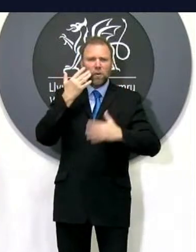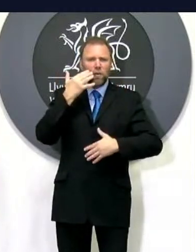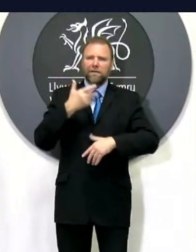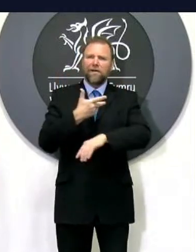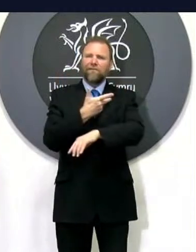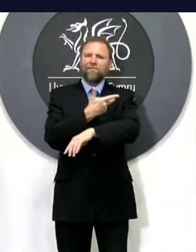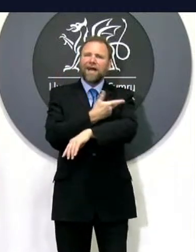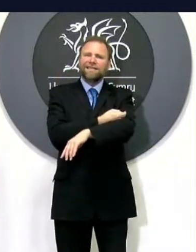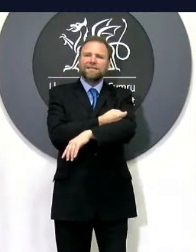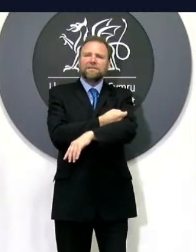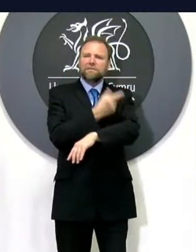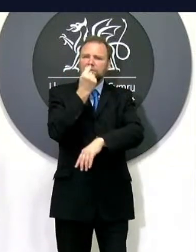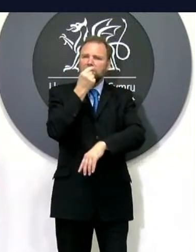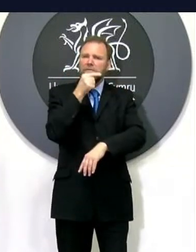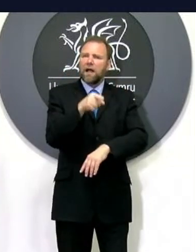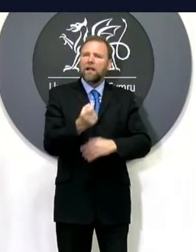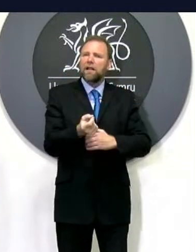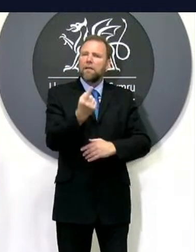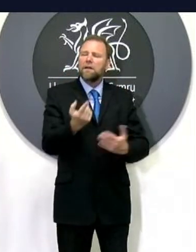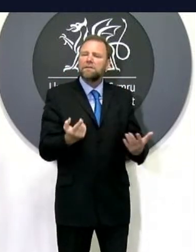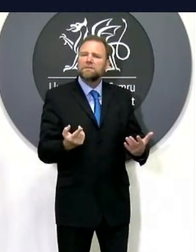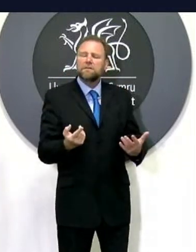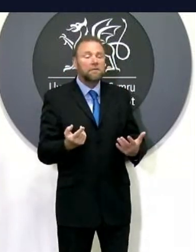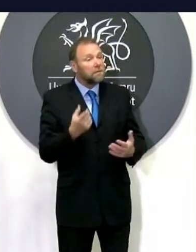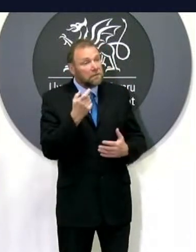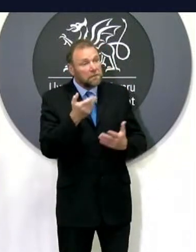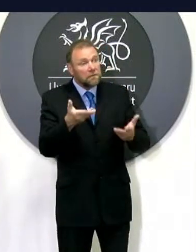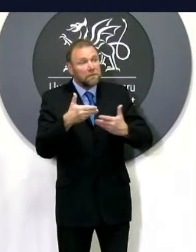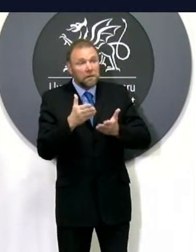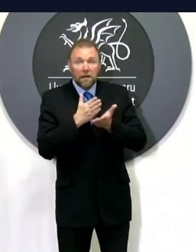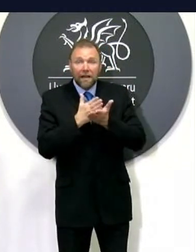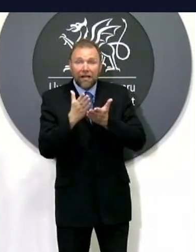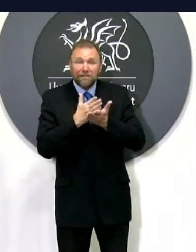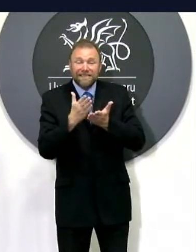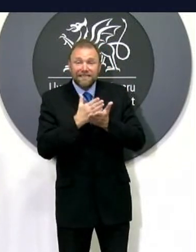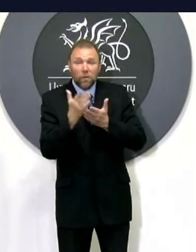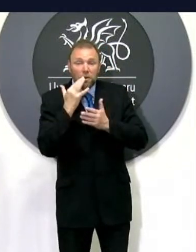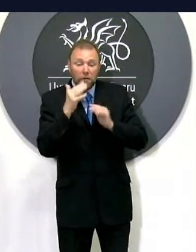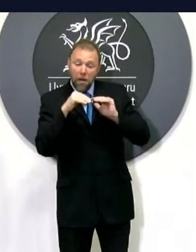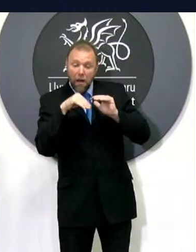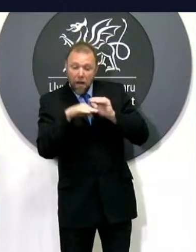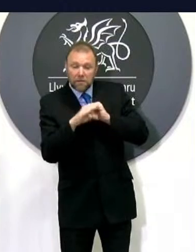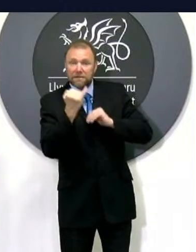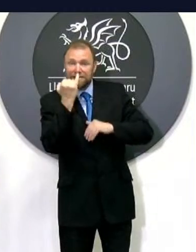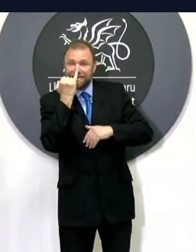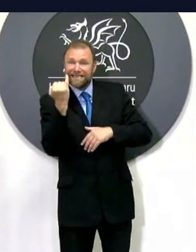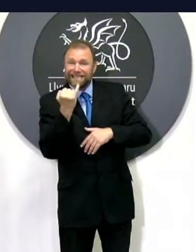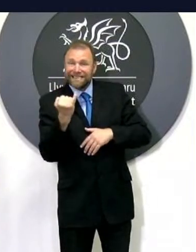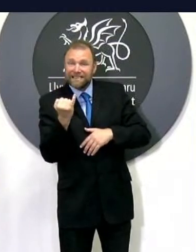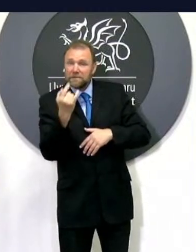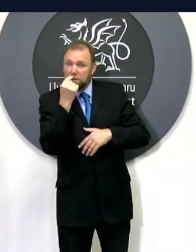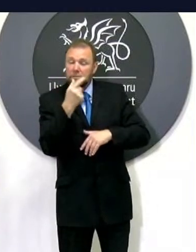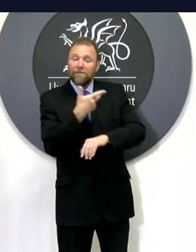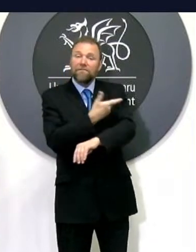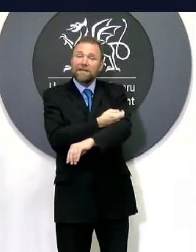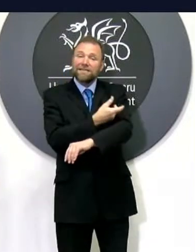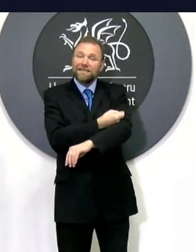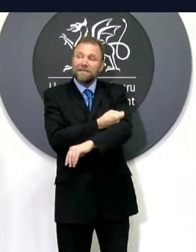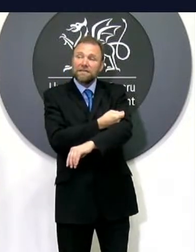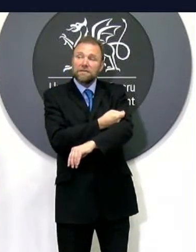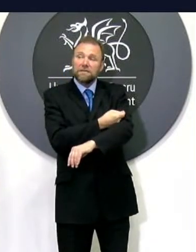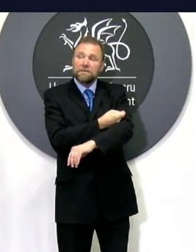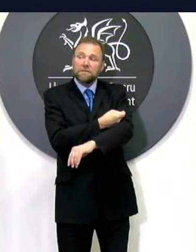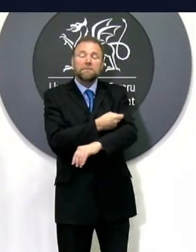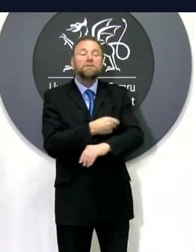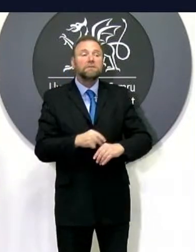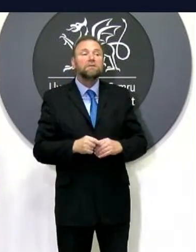may lift this threat to them. Can you give some clarity on when under-16s might be able to potentially be vaccinated if they've got an underlying